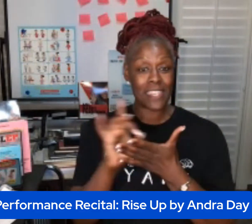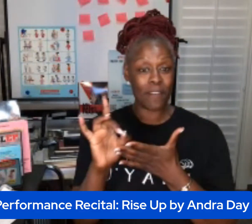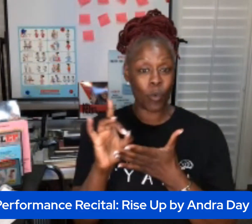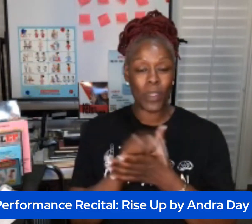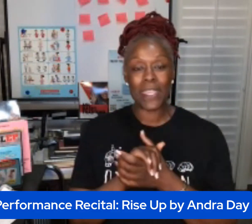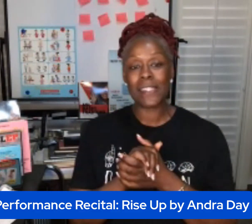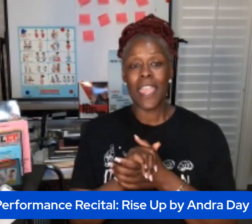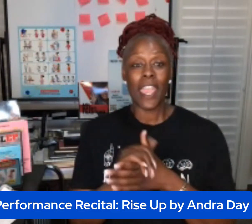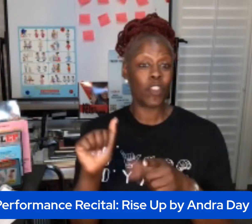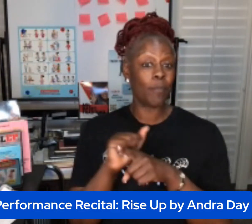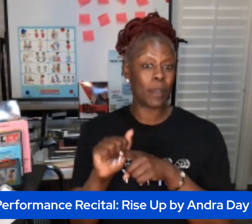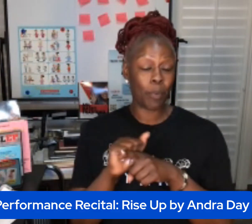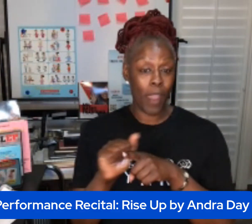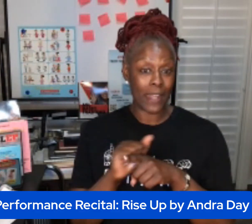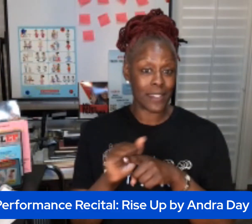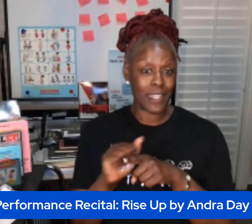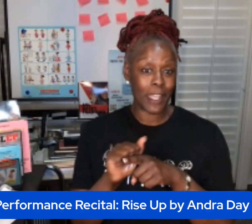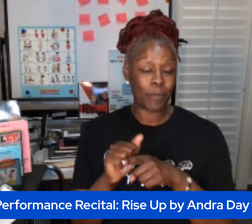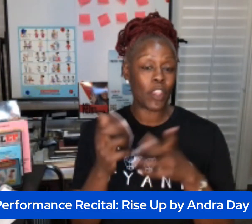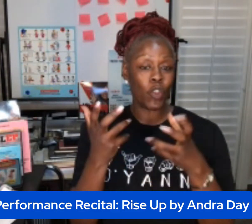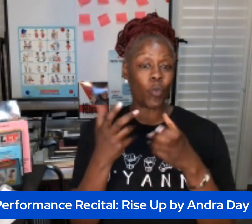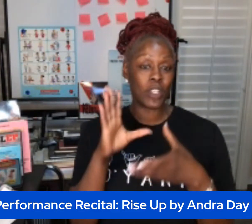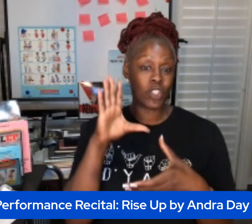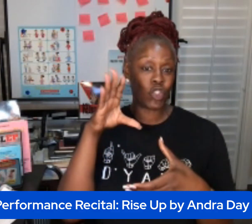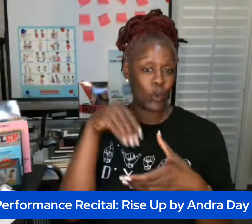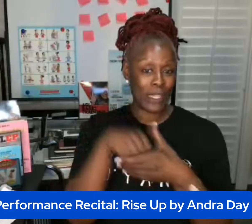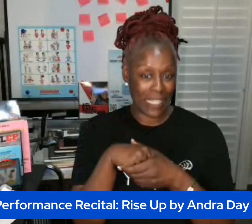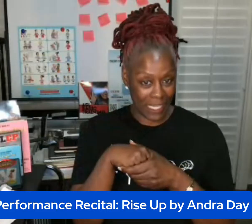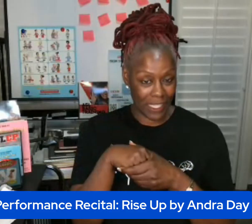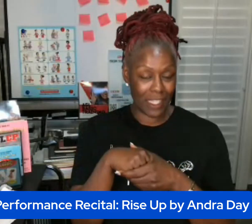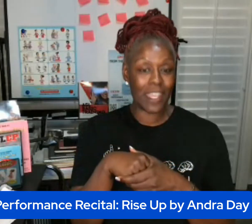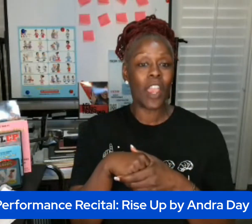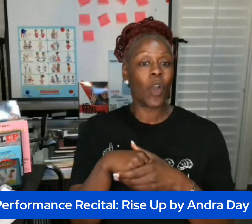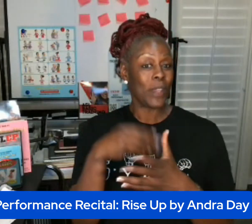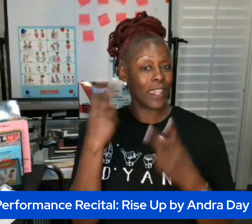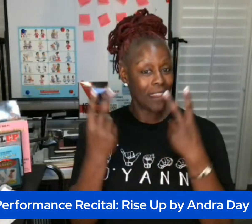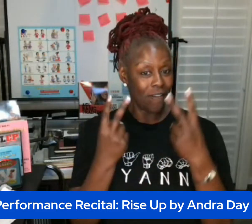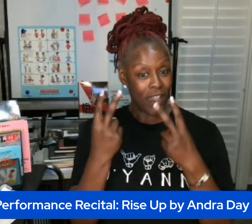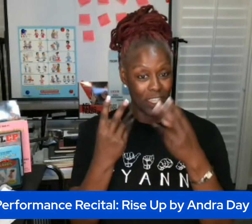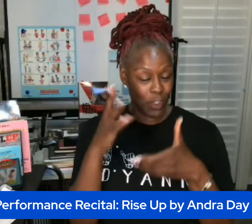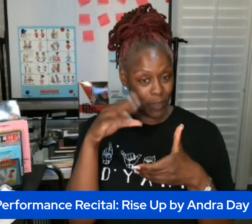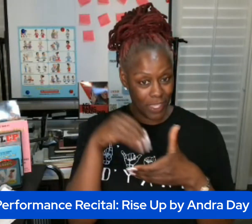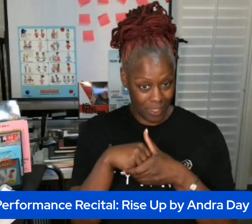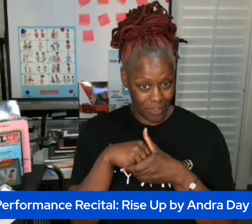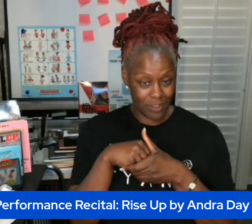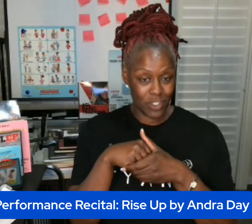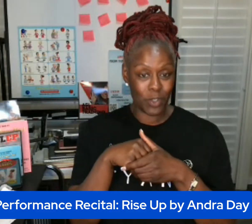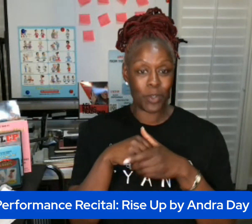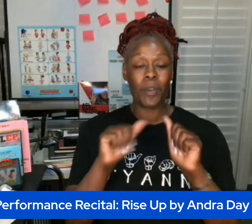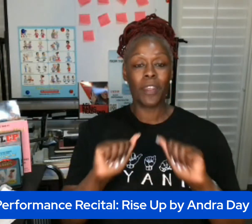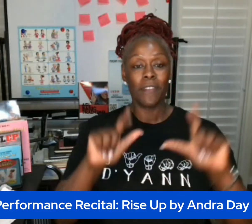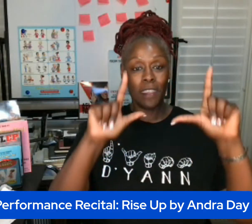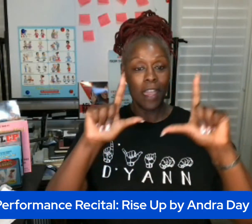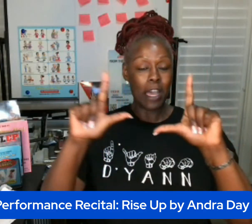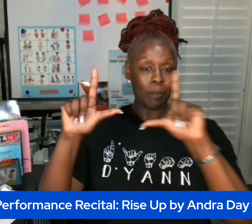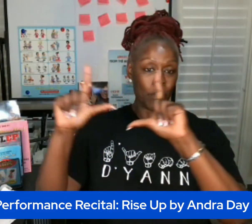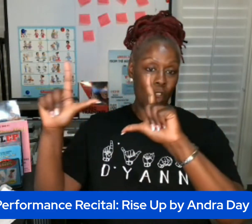7 weeks, and you've been practicing and you want to join in, we can invite you into the